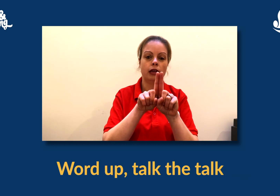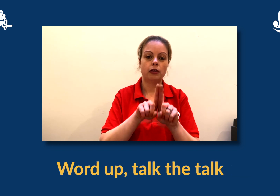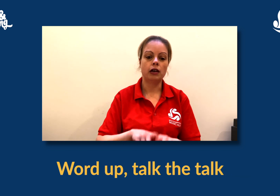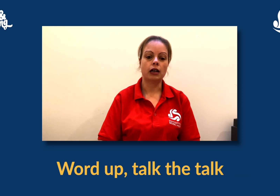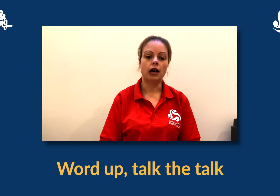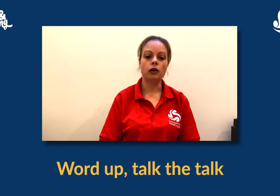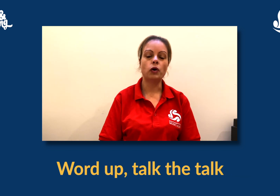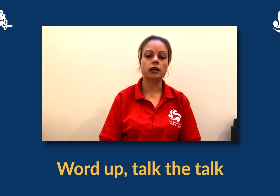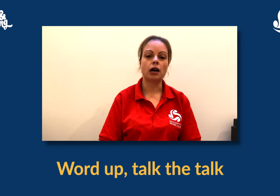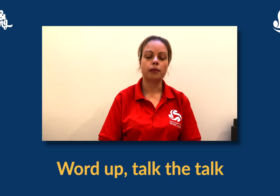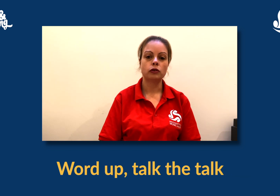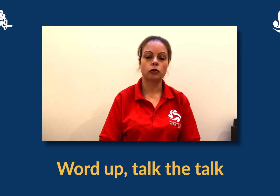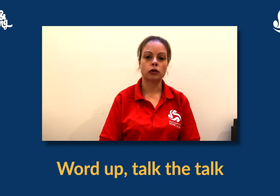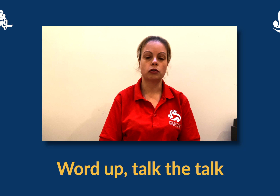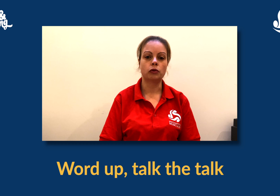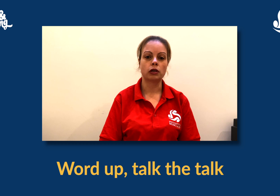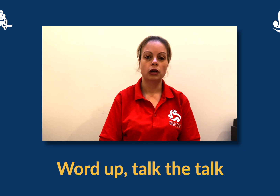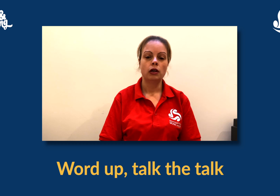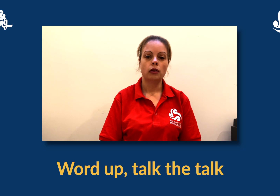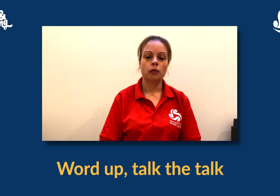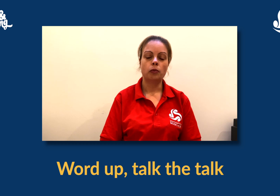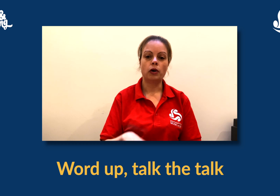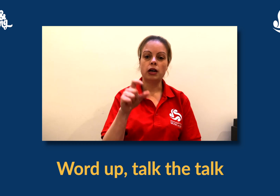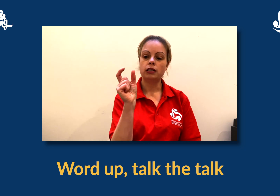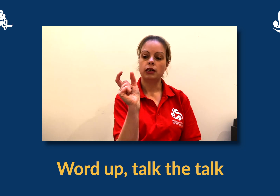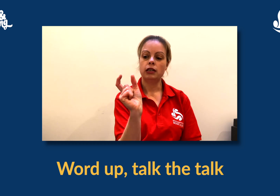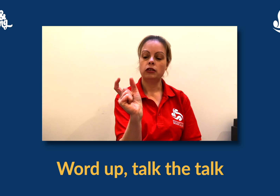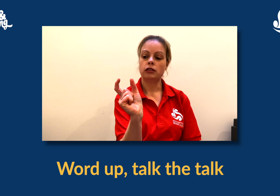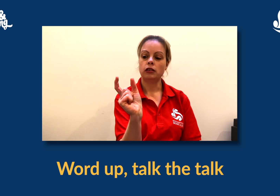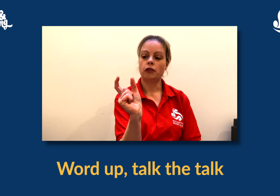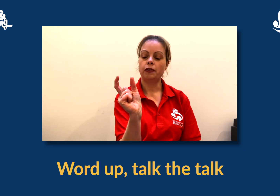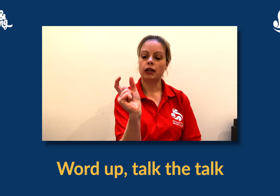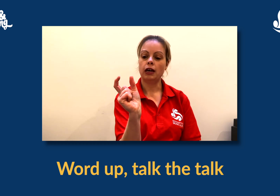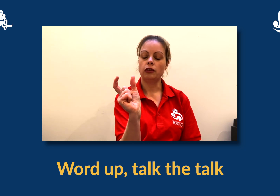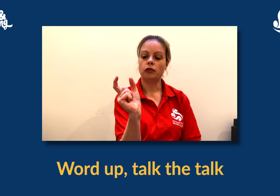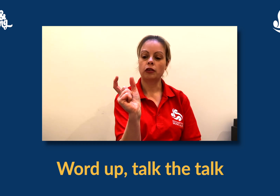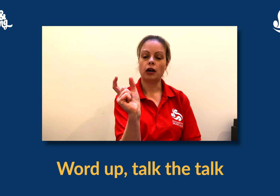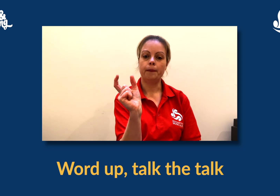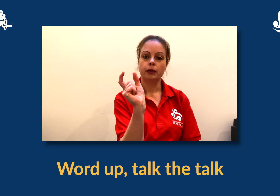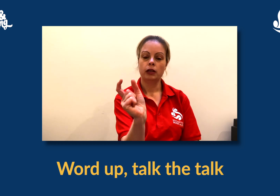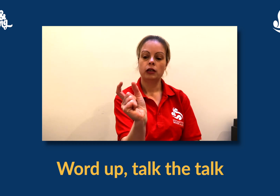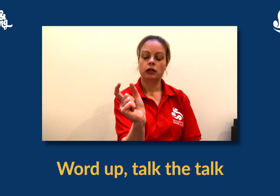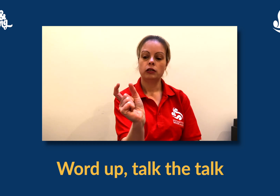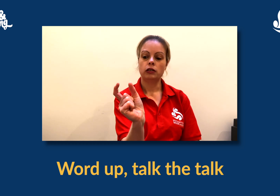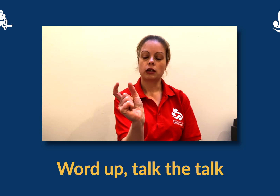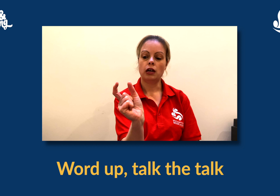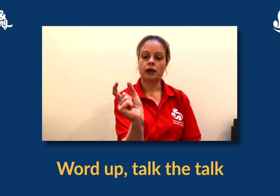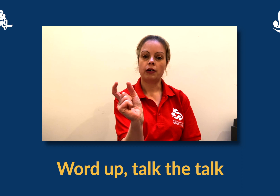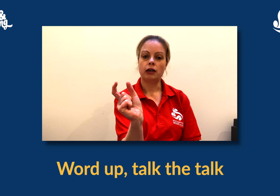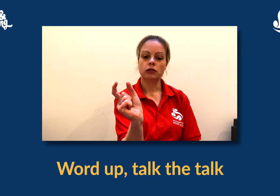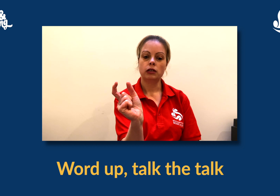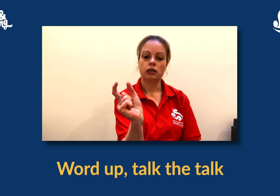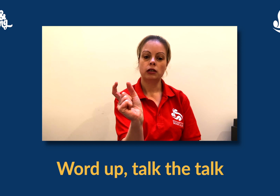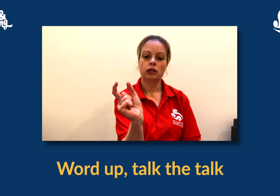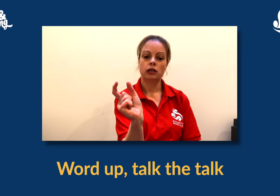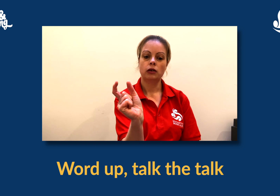Okay, and then third line, word up, talk the talk. The word is just your finger and your thumb just curving